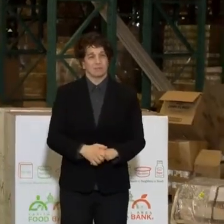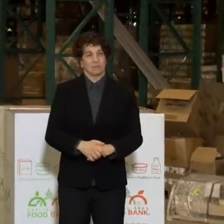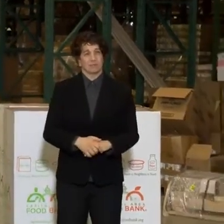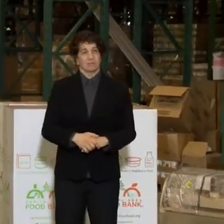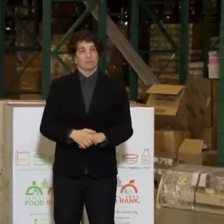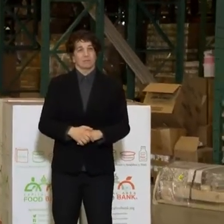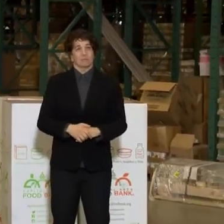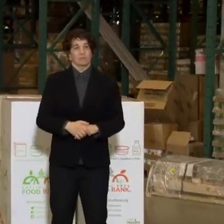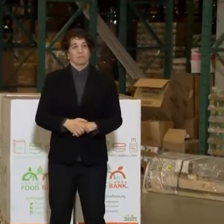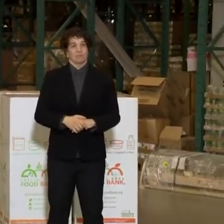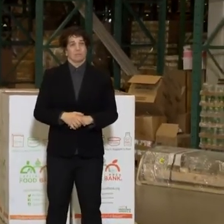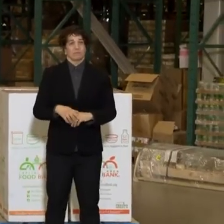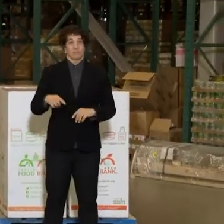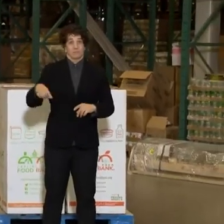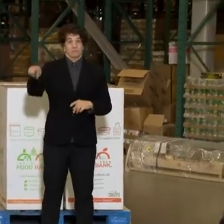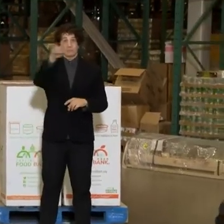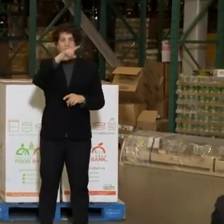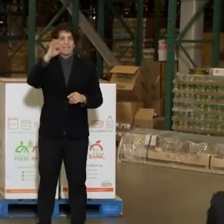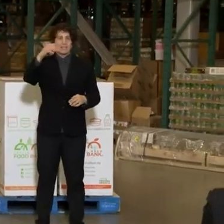you, Congresswoman.